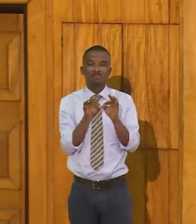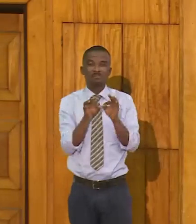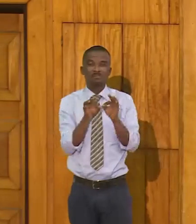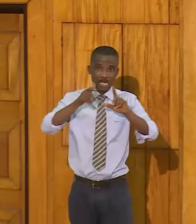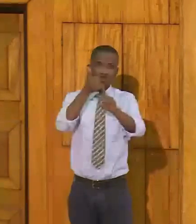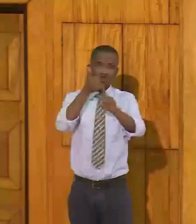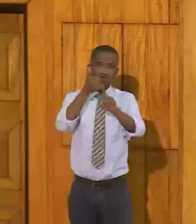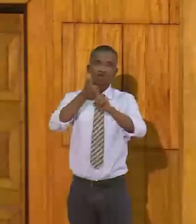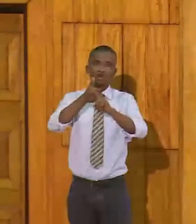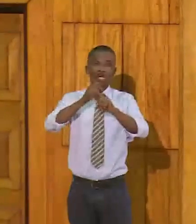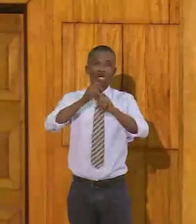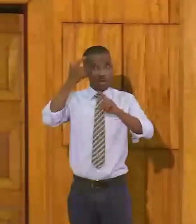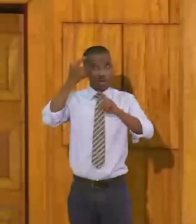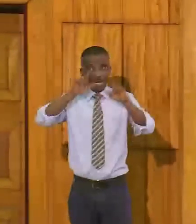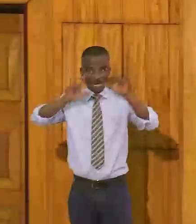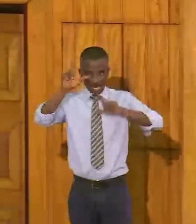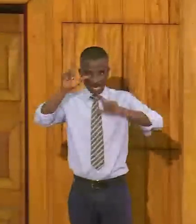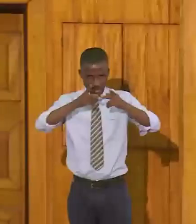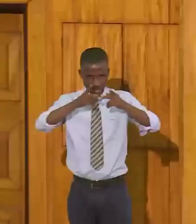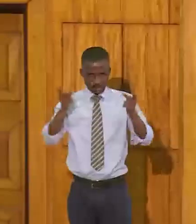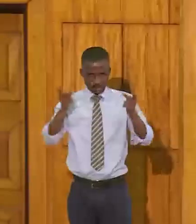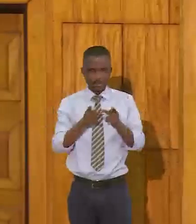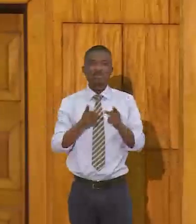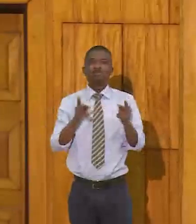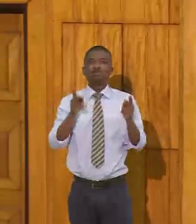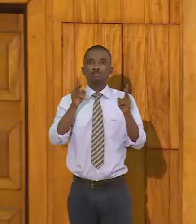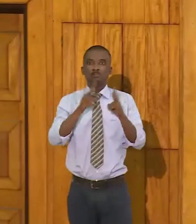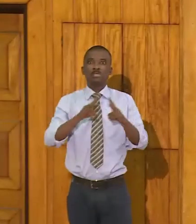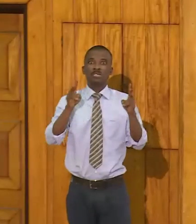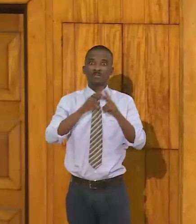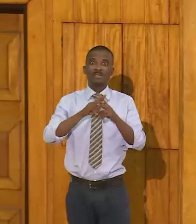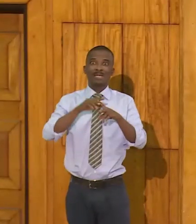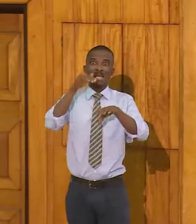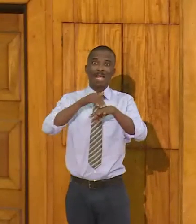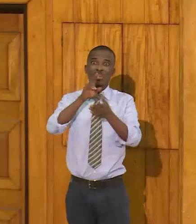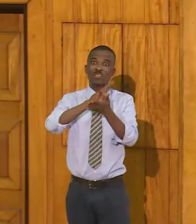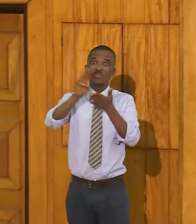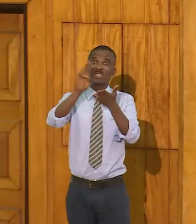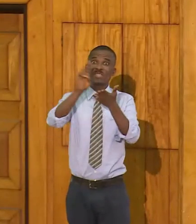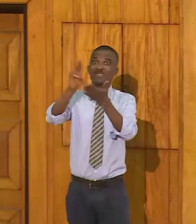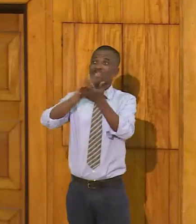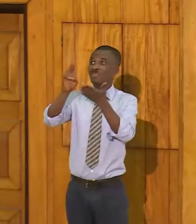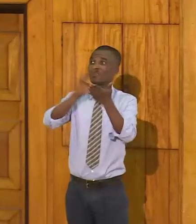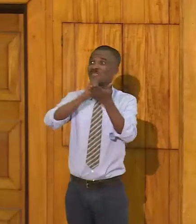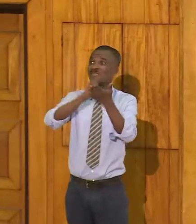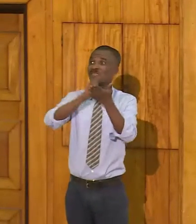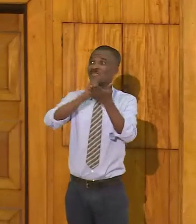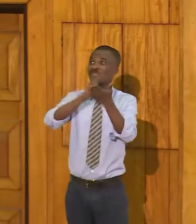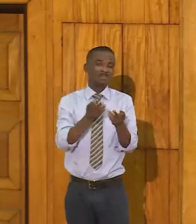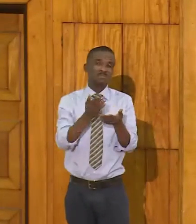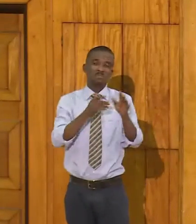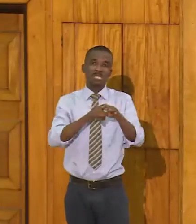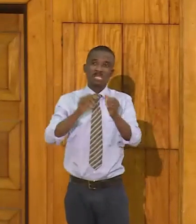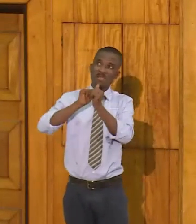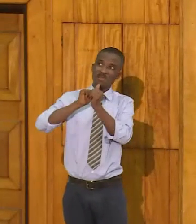owned, and in most cases, they are in tertiary institutions. So it's far away from the